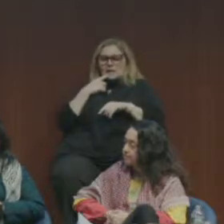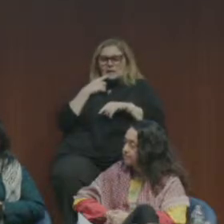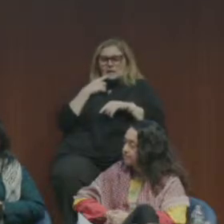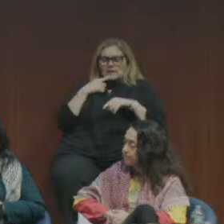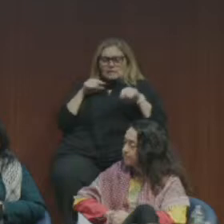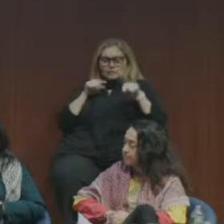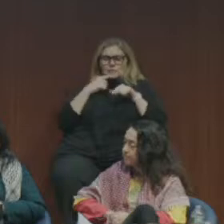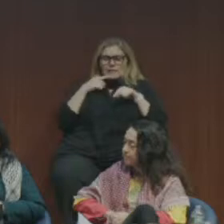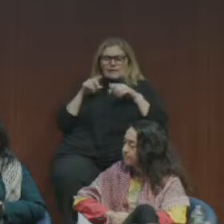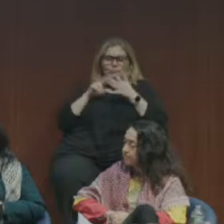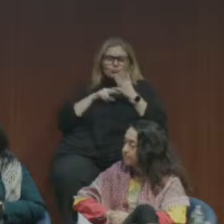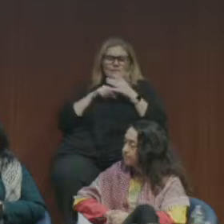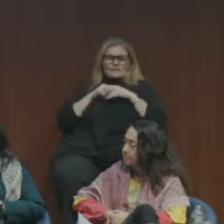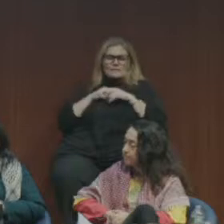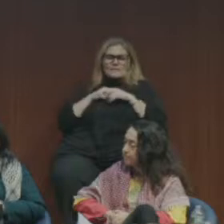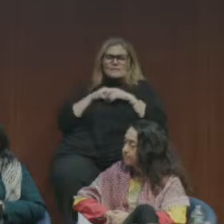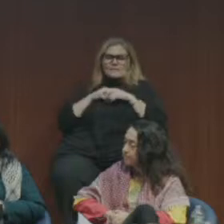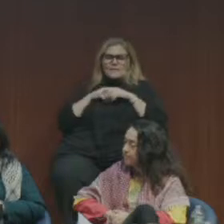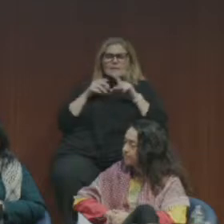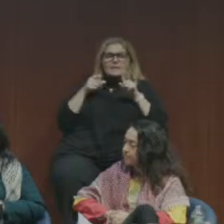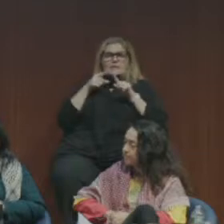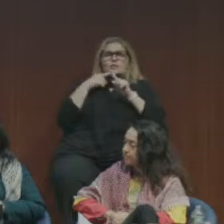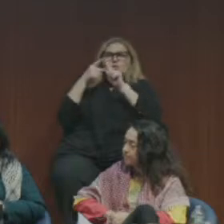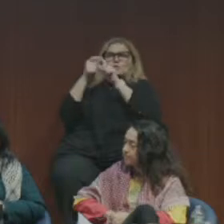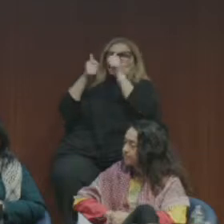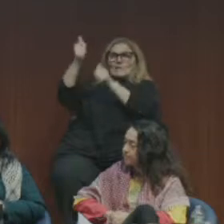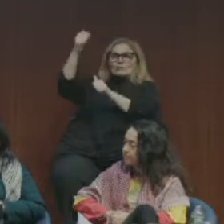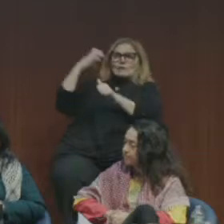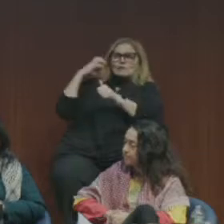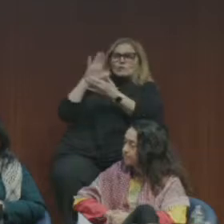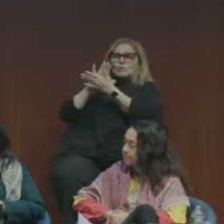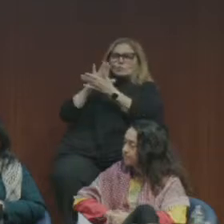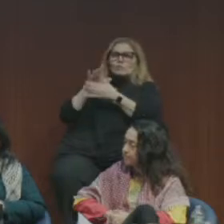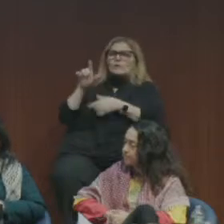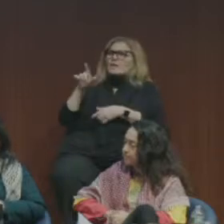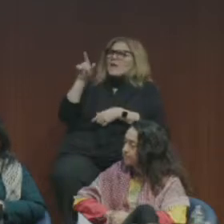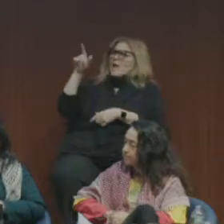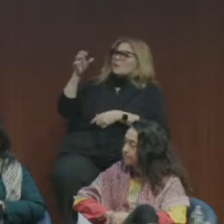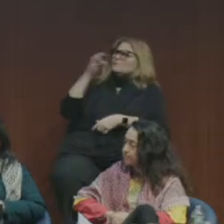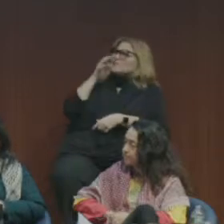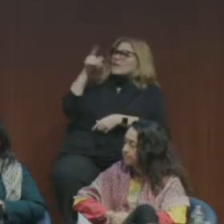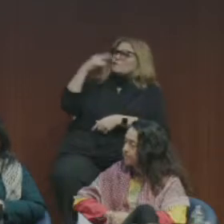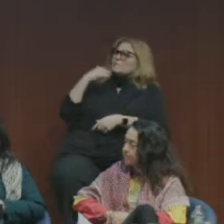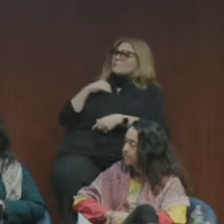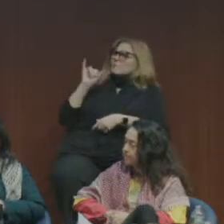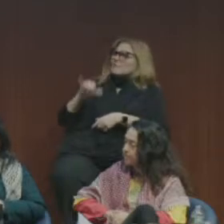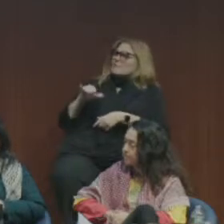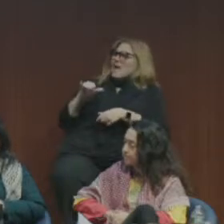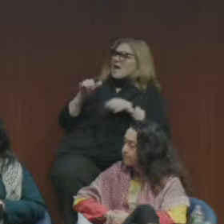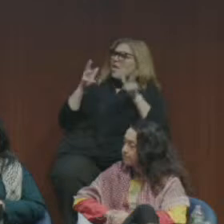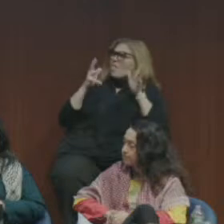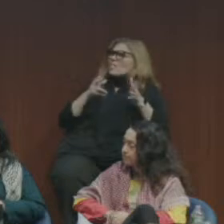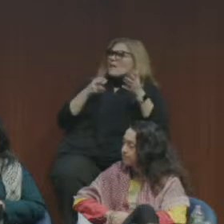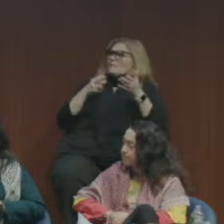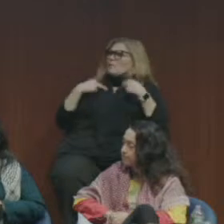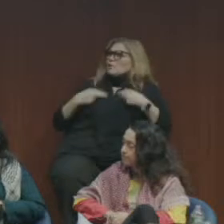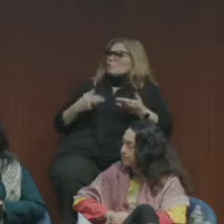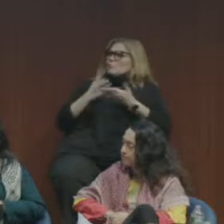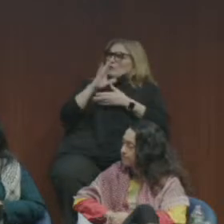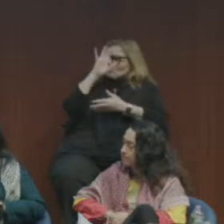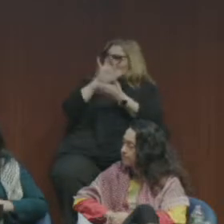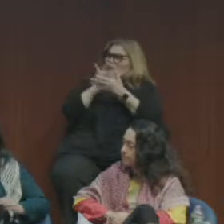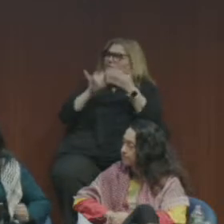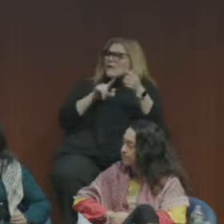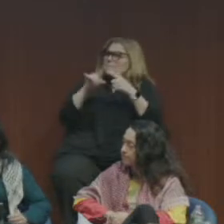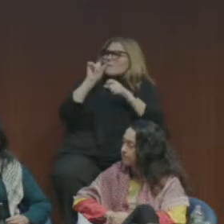this, and this is directed to our chancellor: "How dare you claim you believe in human rights while simultaneously funding what